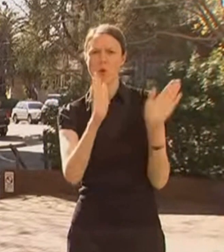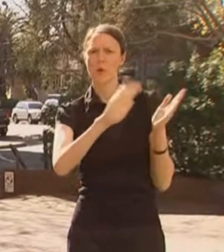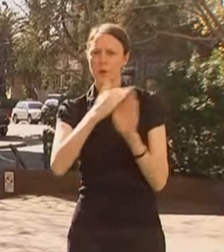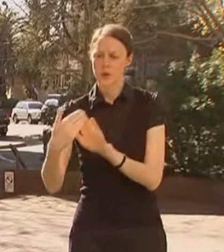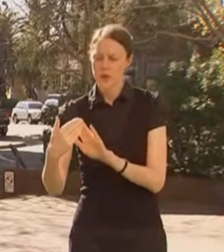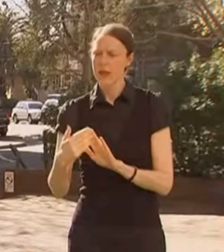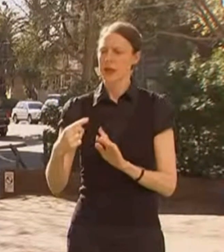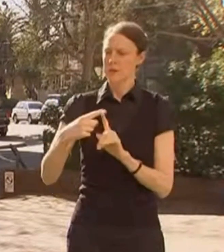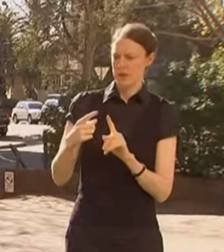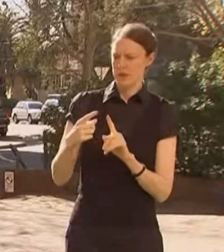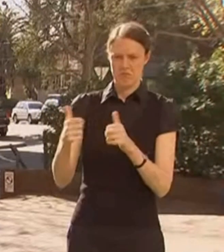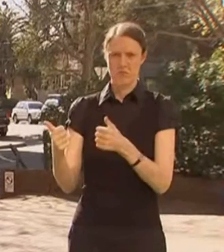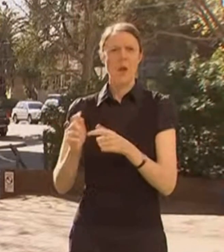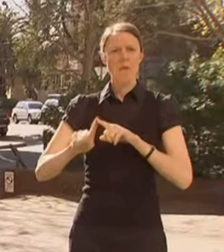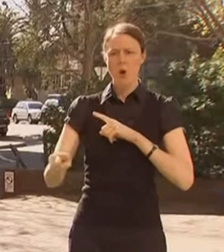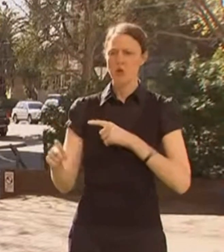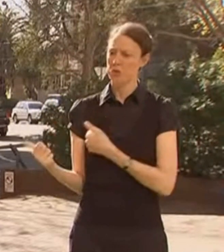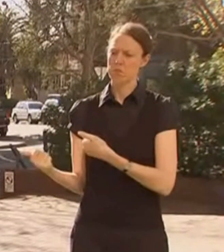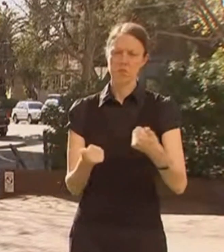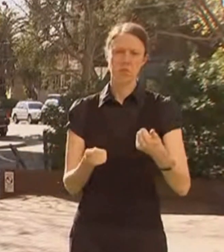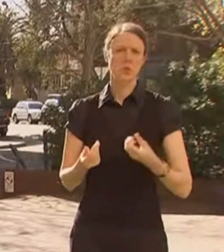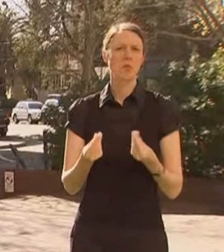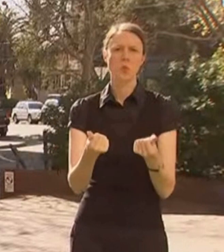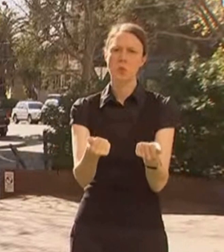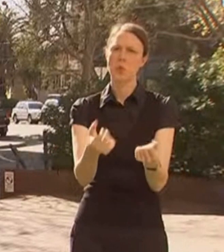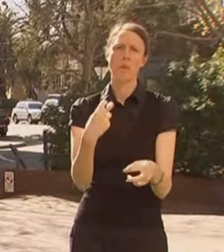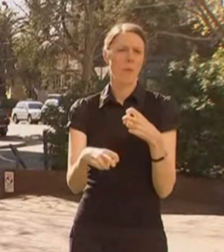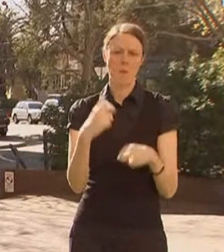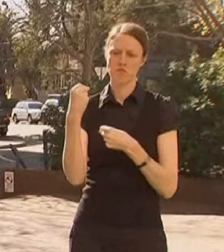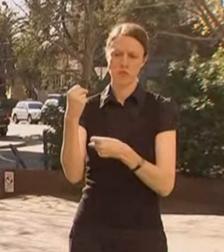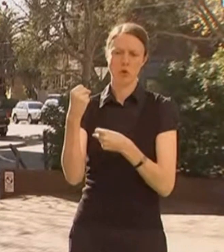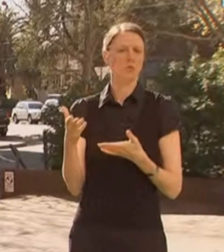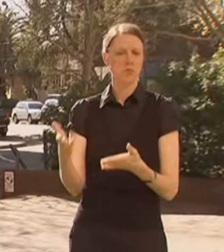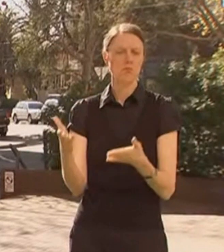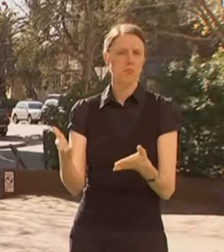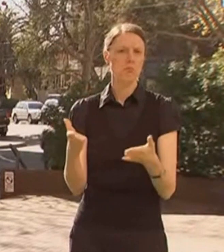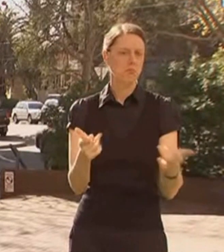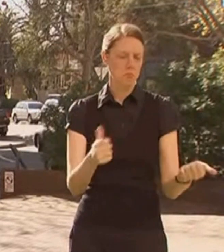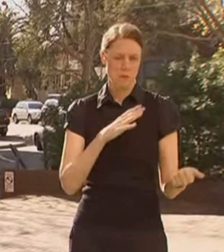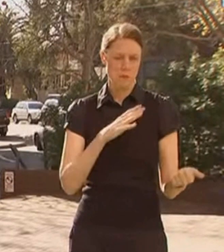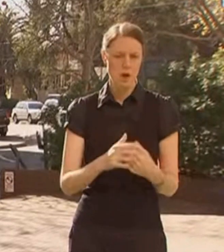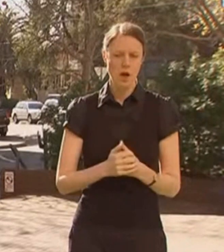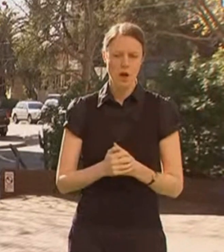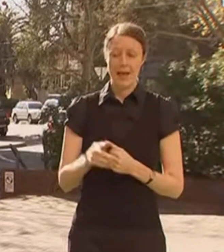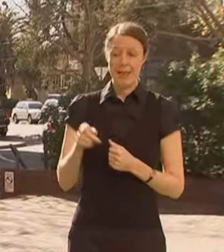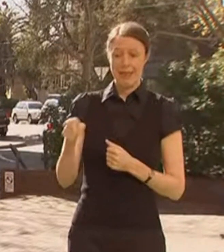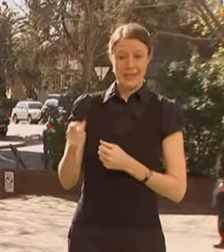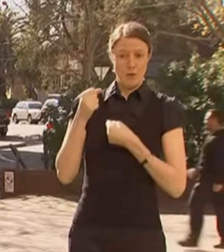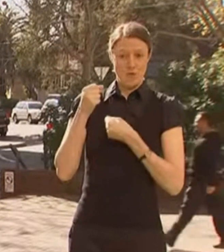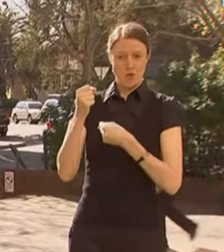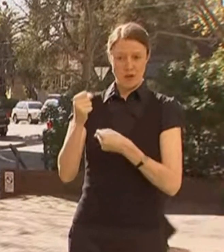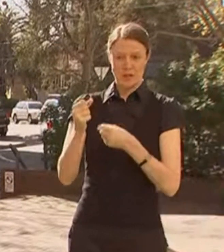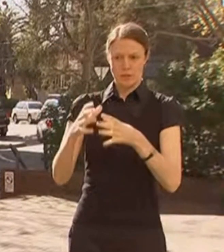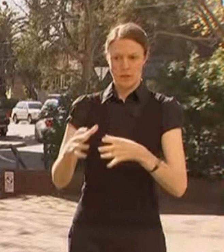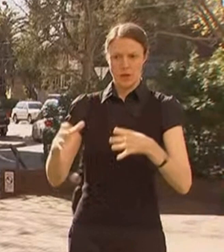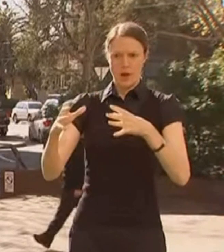we have daily dialogue to assess the risk in relation to not just the protesters, but the general community